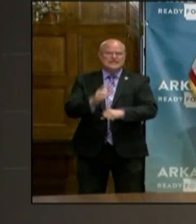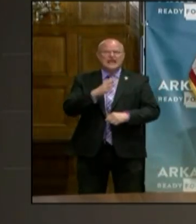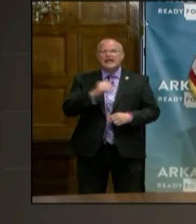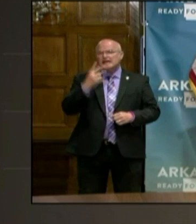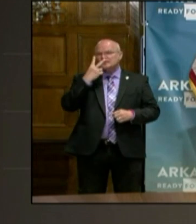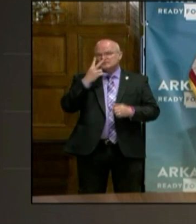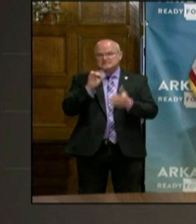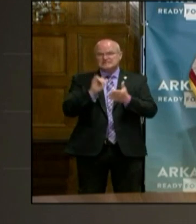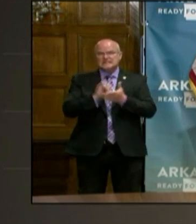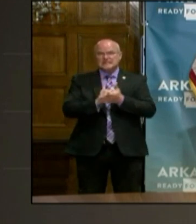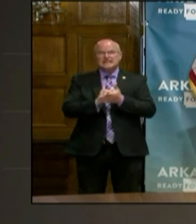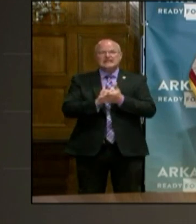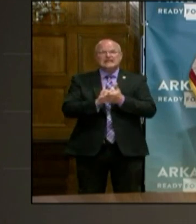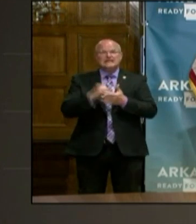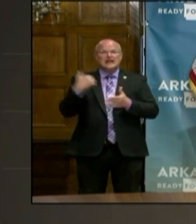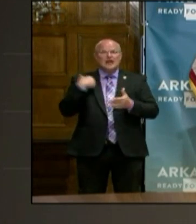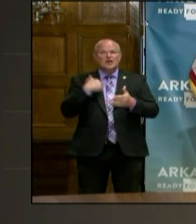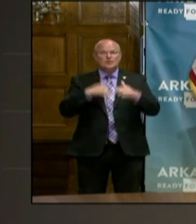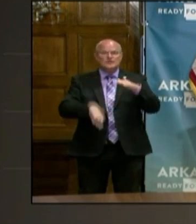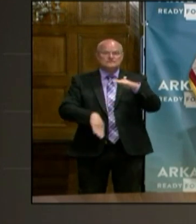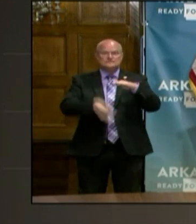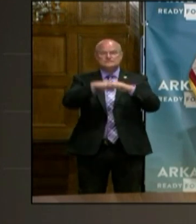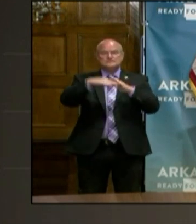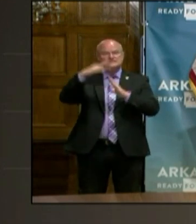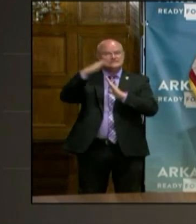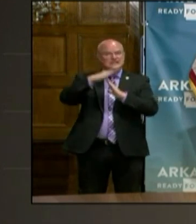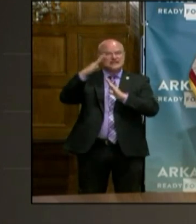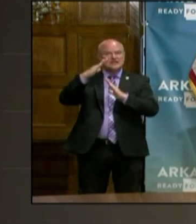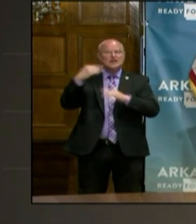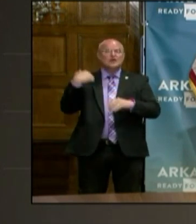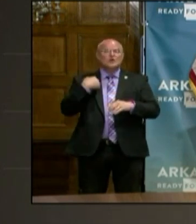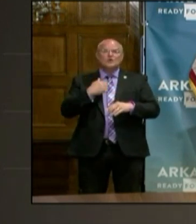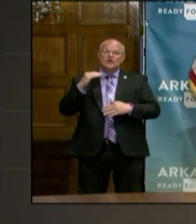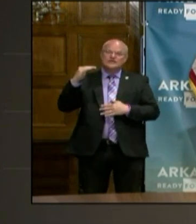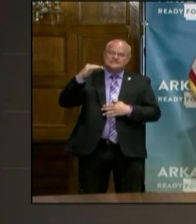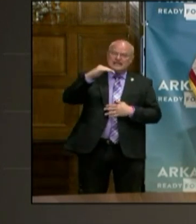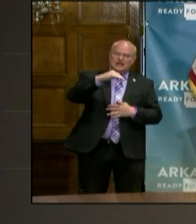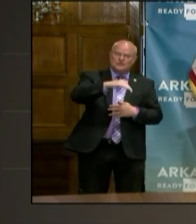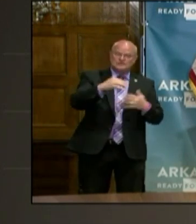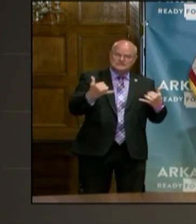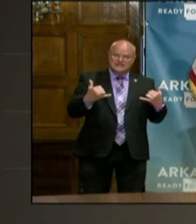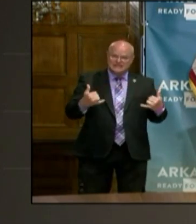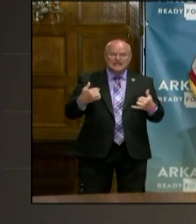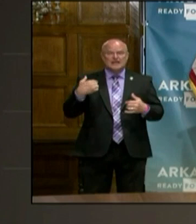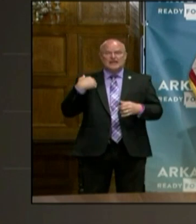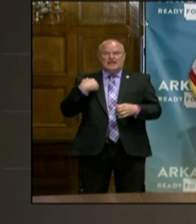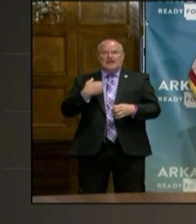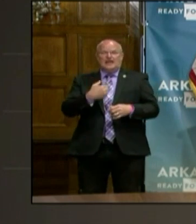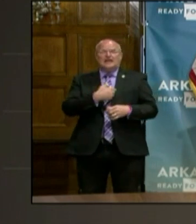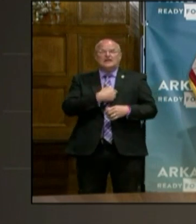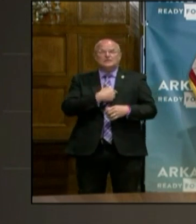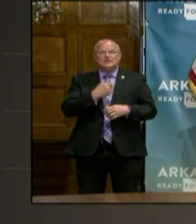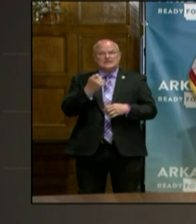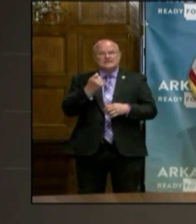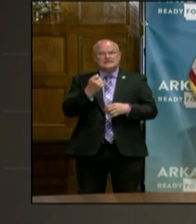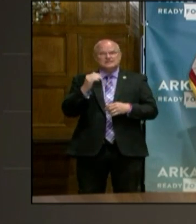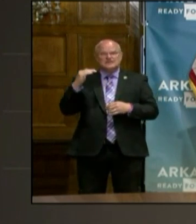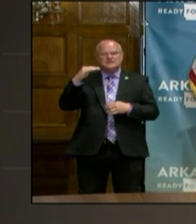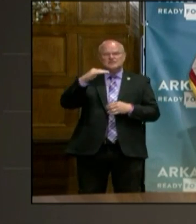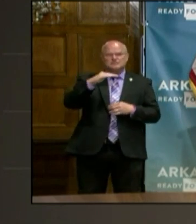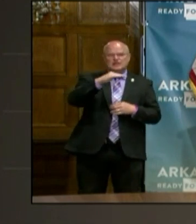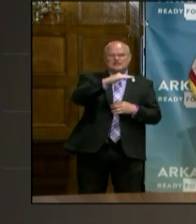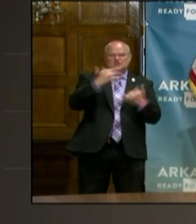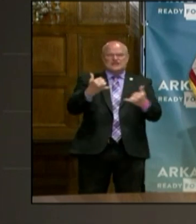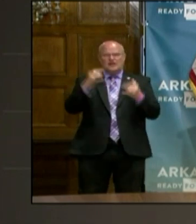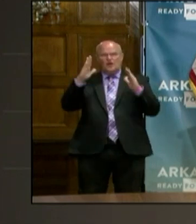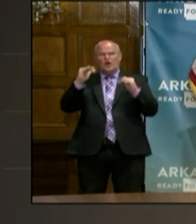you see that we reached the peak. We are on a downward slide, and we're a little bit of a plateau